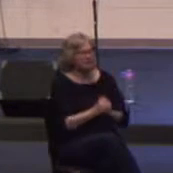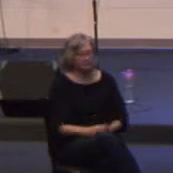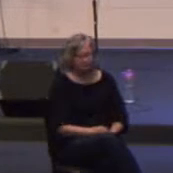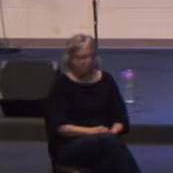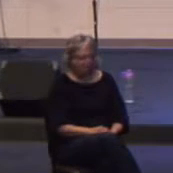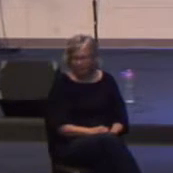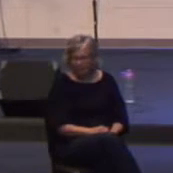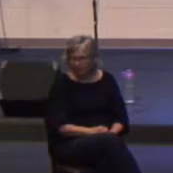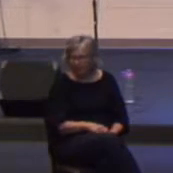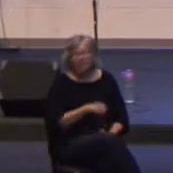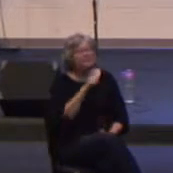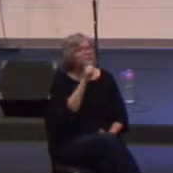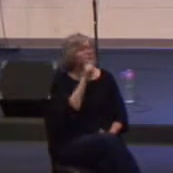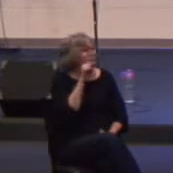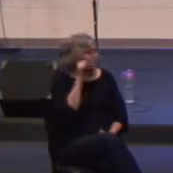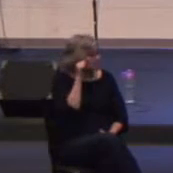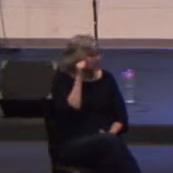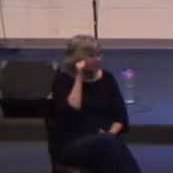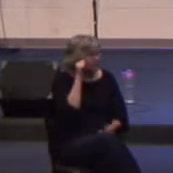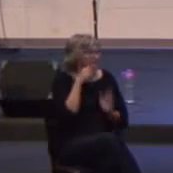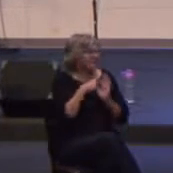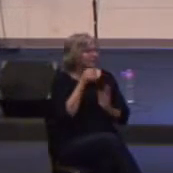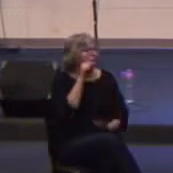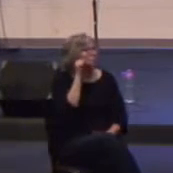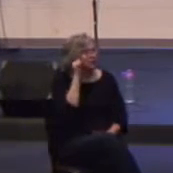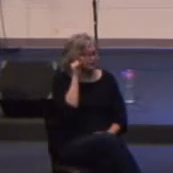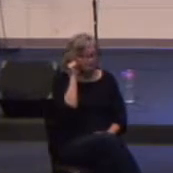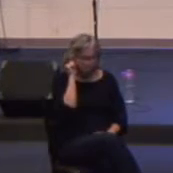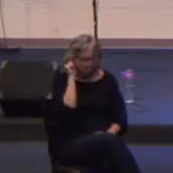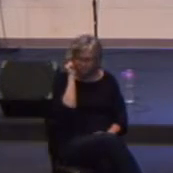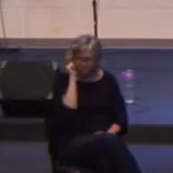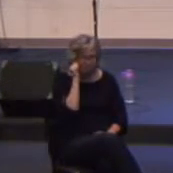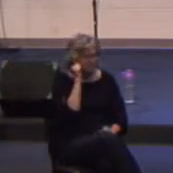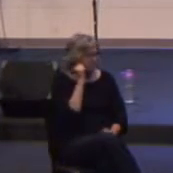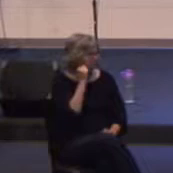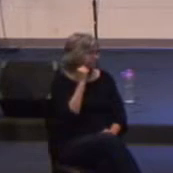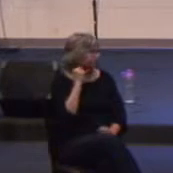Maybe some of you didn't. But yesterday was possibly